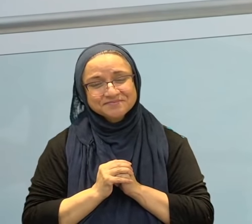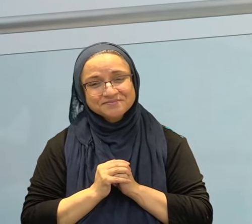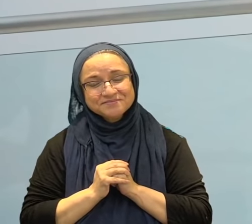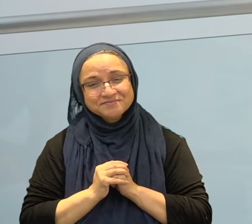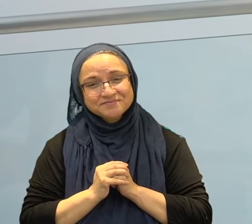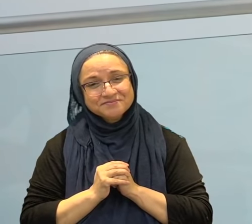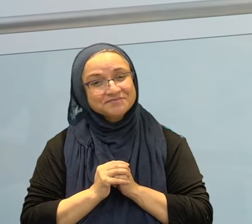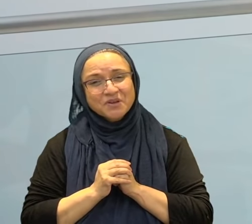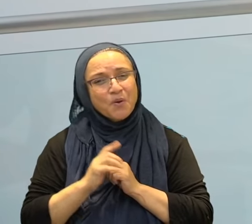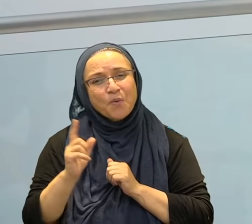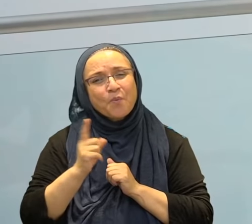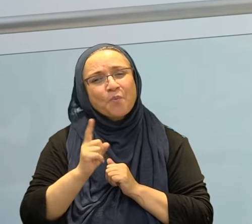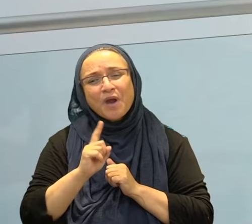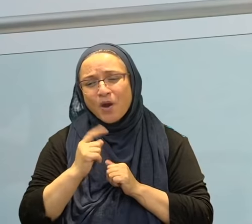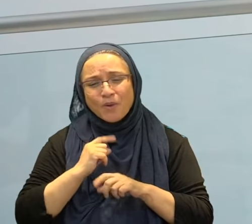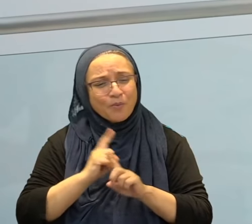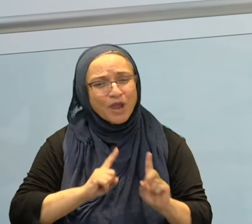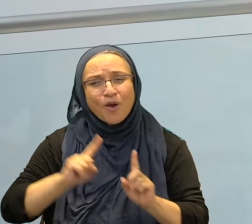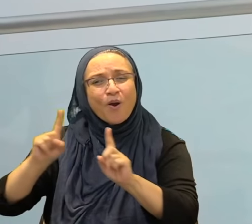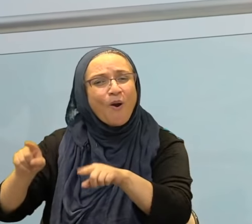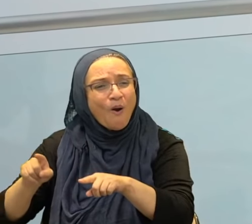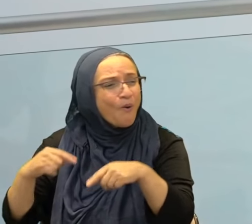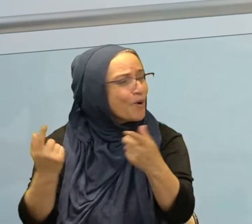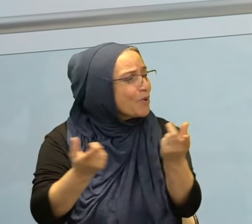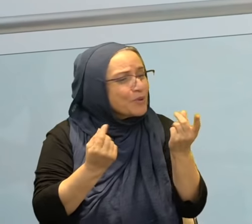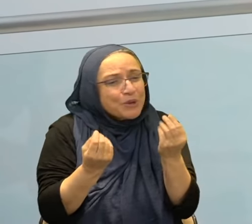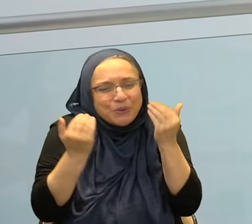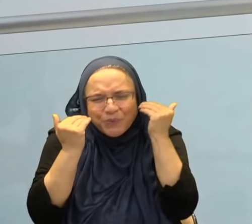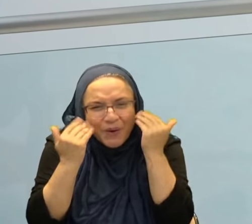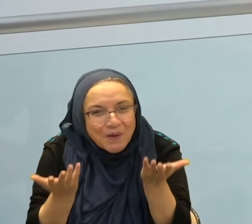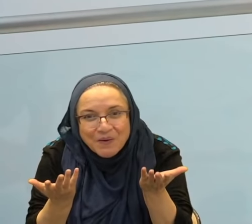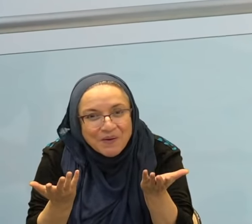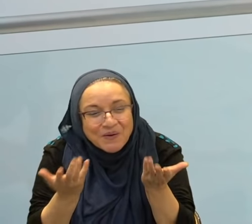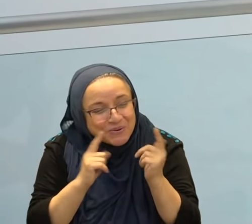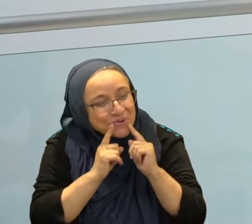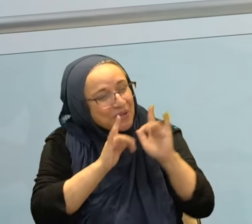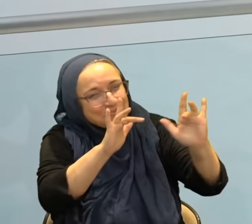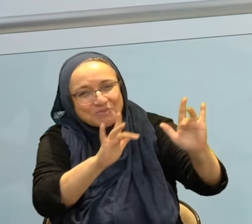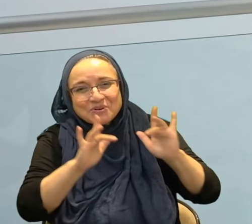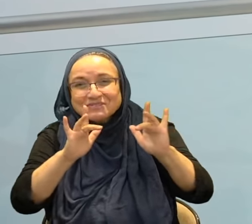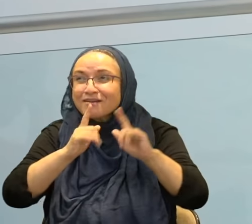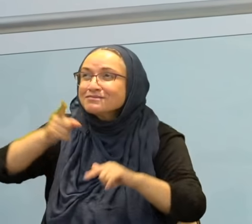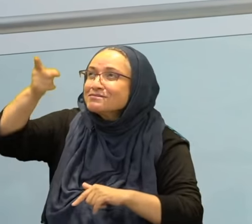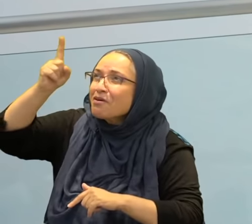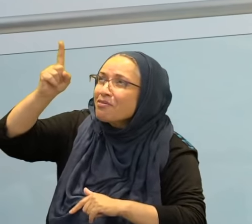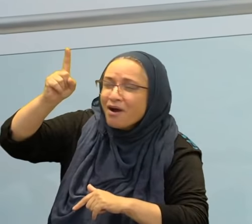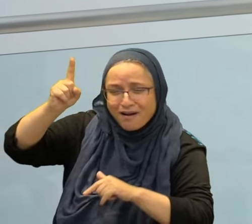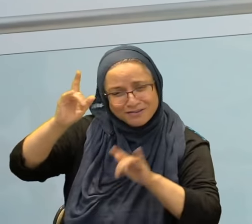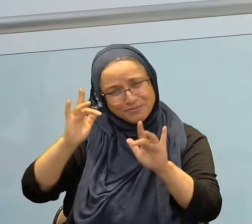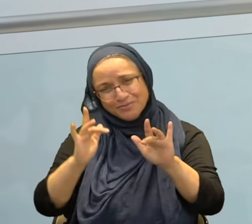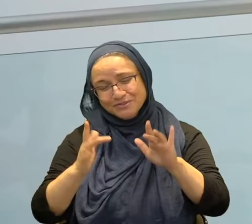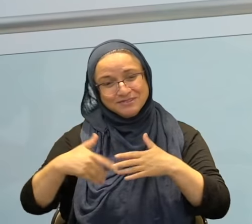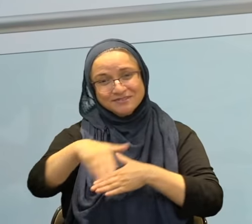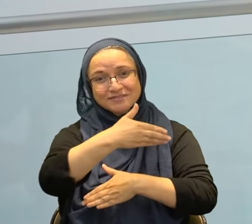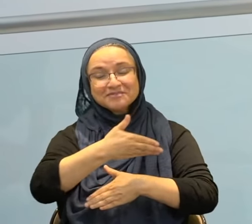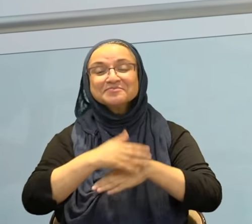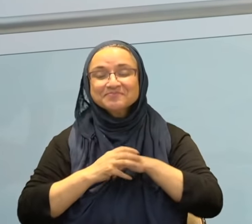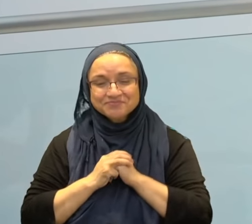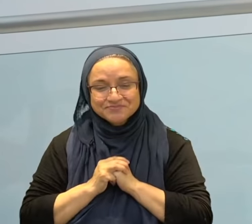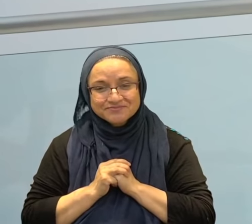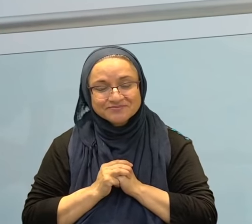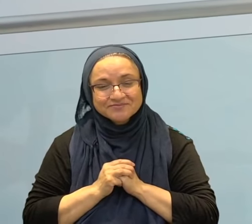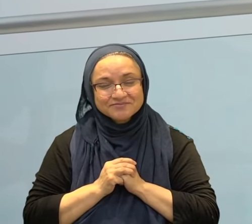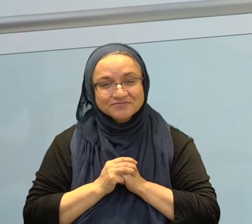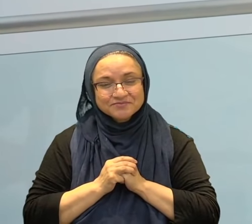Oh Allah, I'm struck. Oh Allah, have mercy on me. Almost all of them. Why? Because pain is the universal human experience that we can all